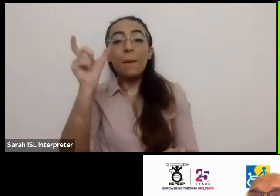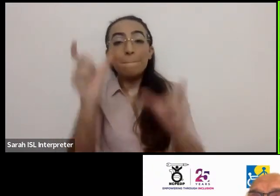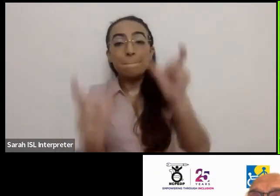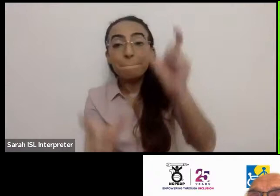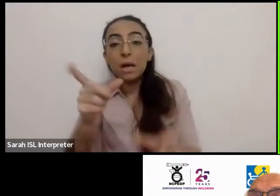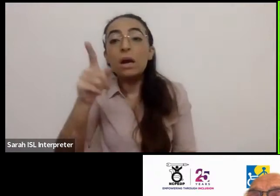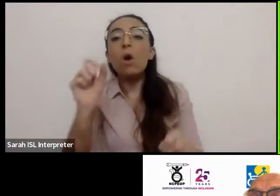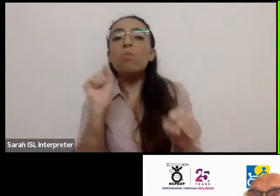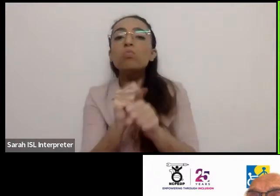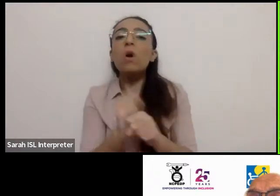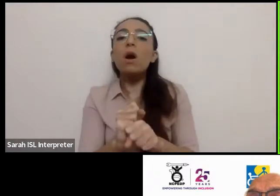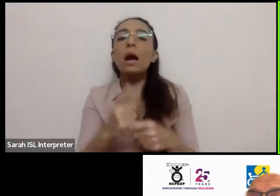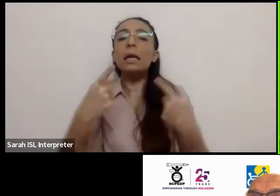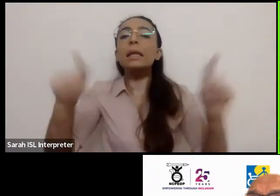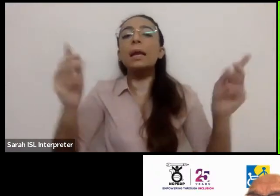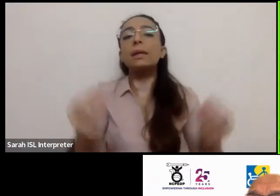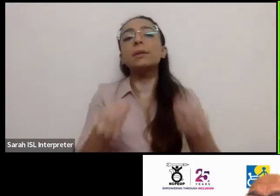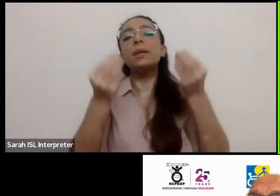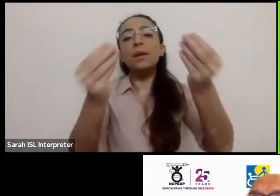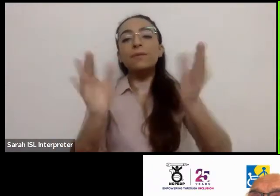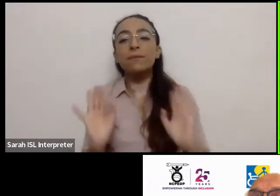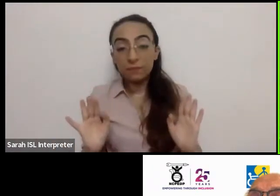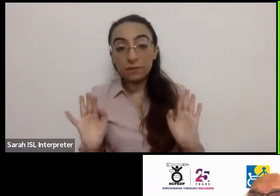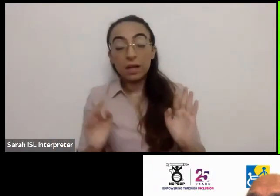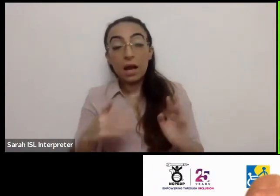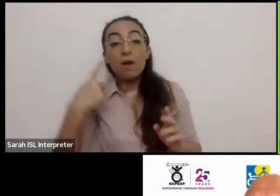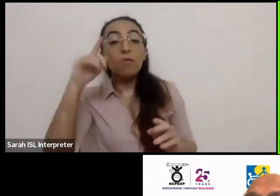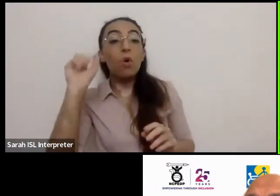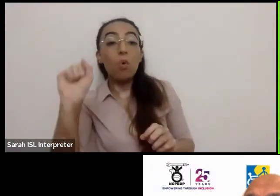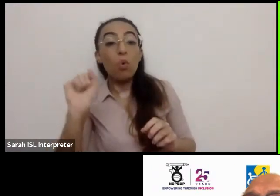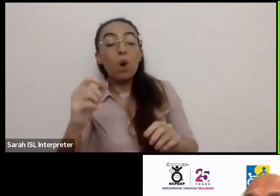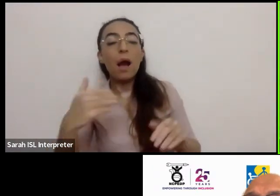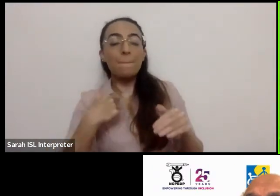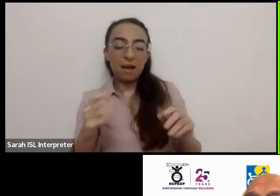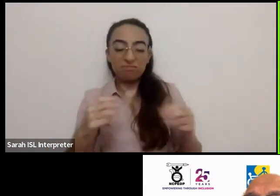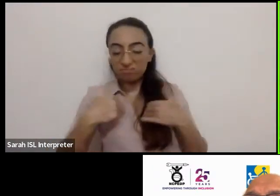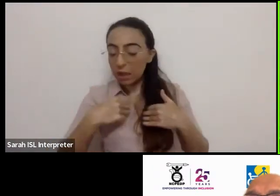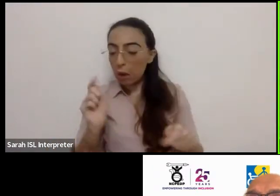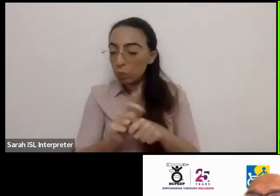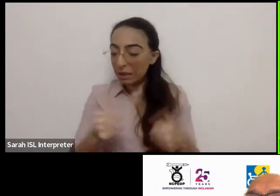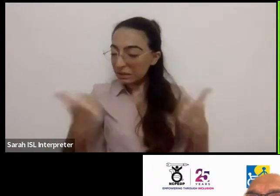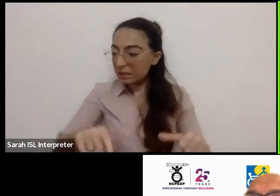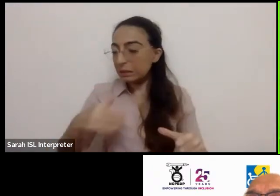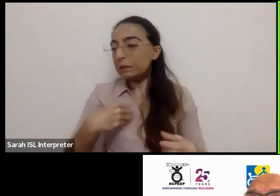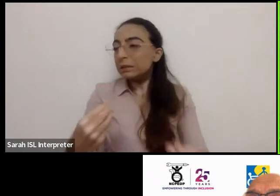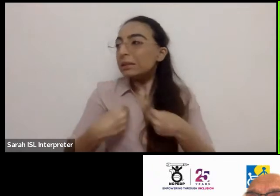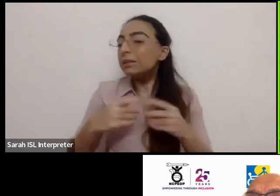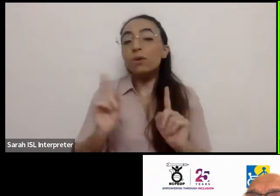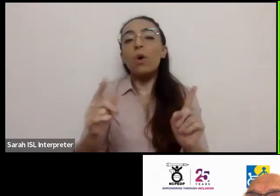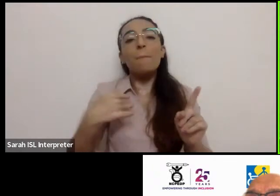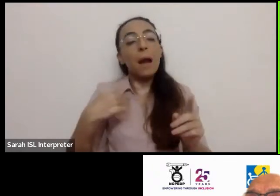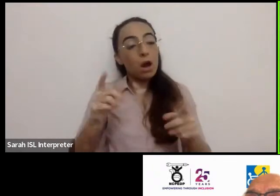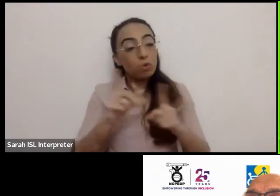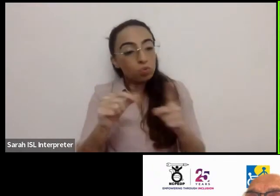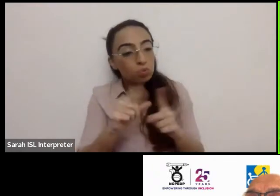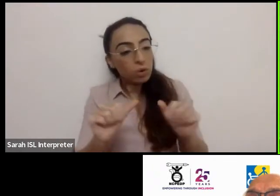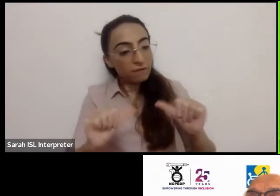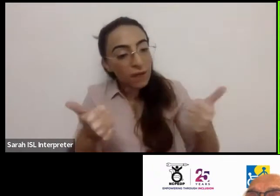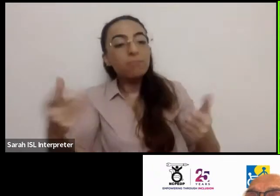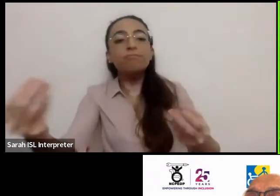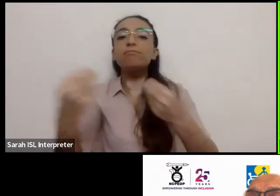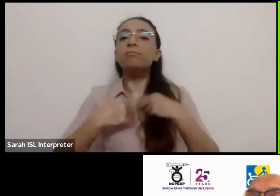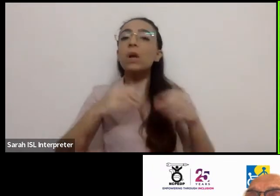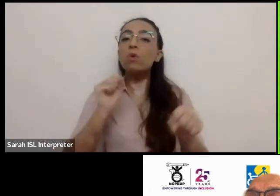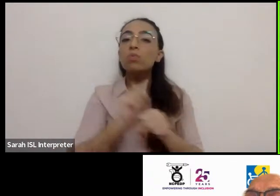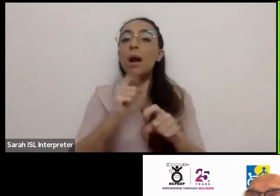appropriate work, right? Contextually relevant work, and work that people are capable of delivering. Continue to